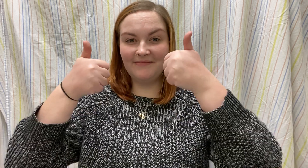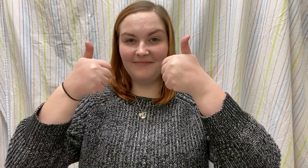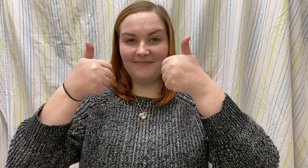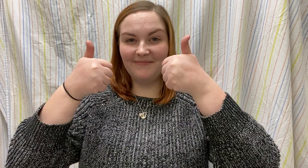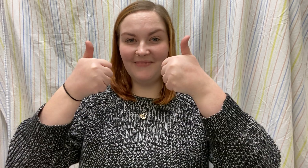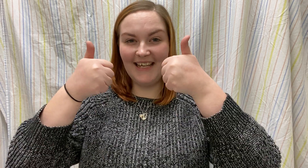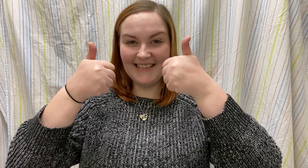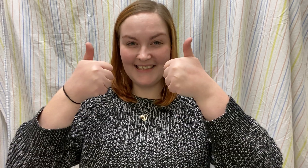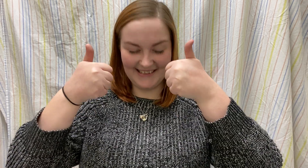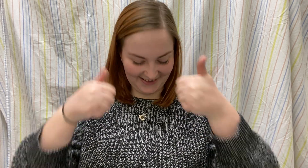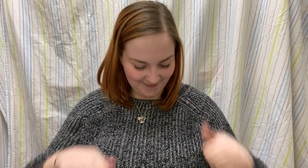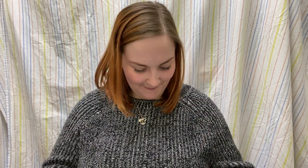Yes.